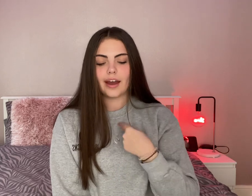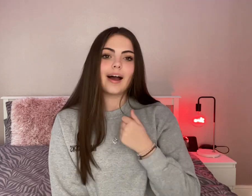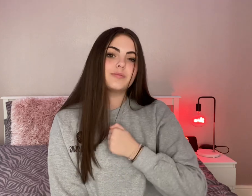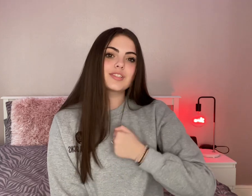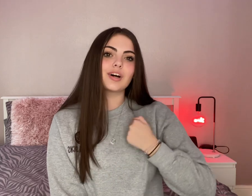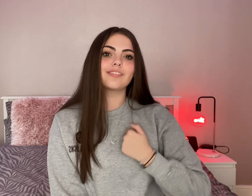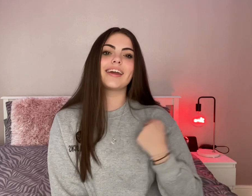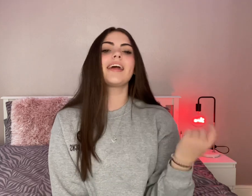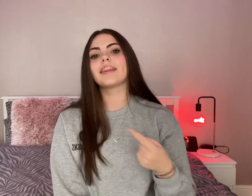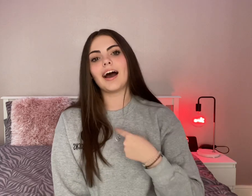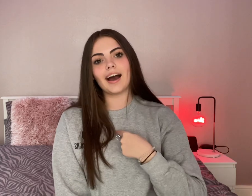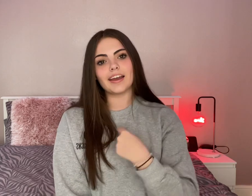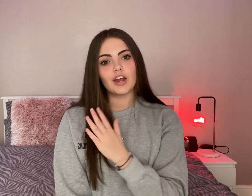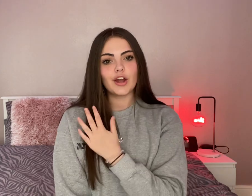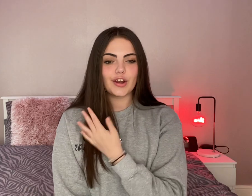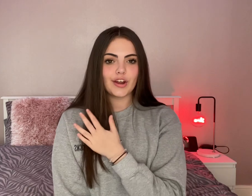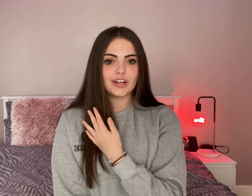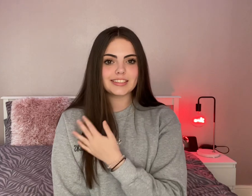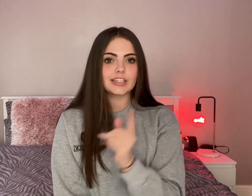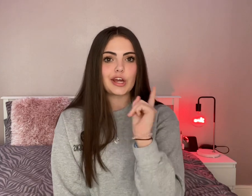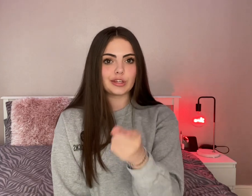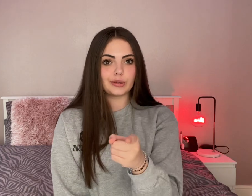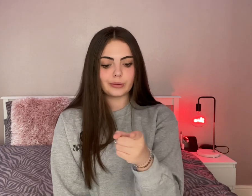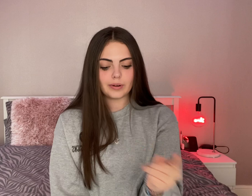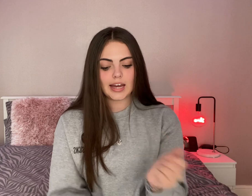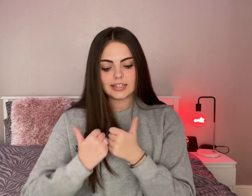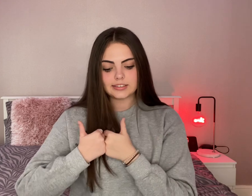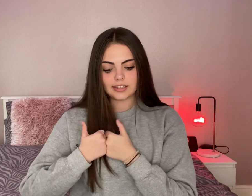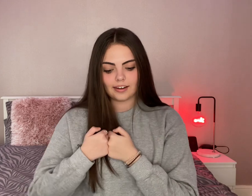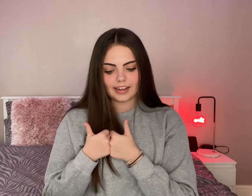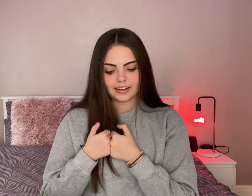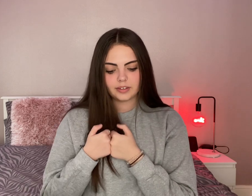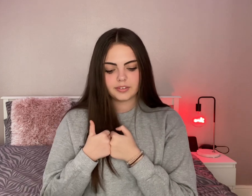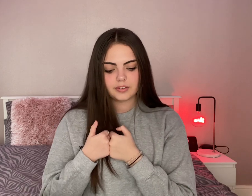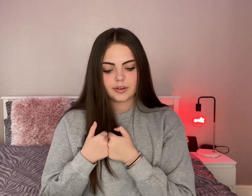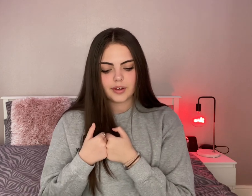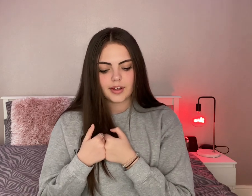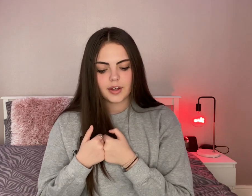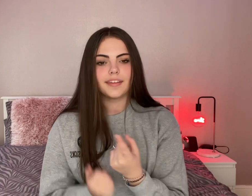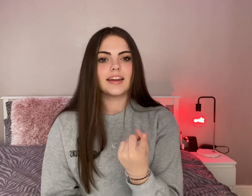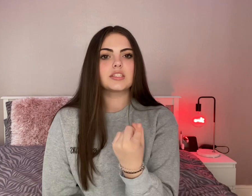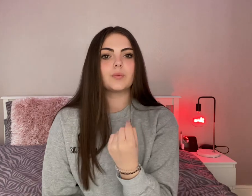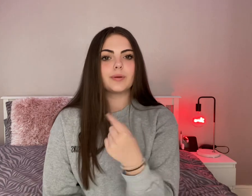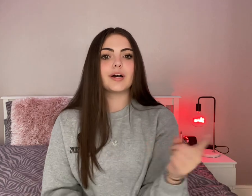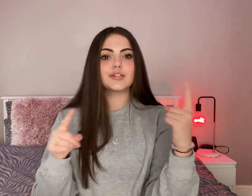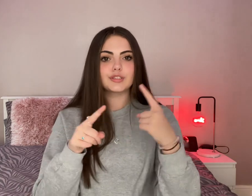I'm sorry that I hurt you, darling. And then it's, we were